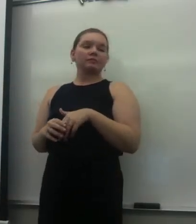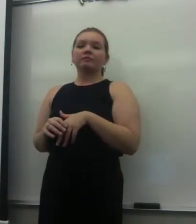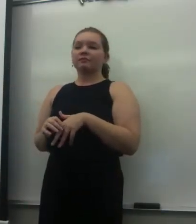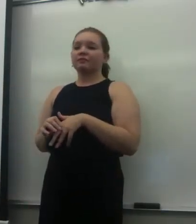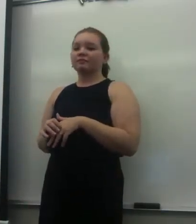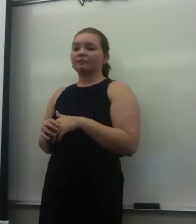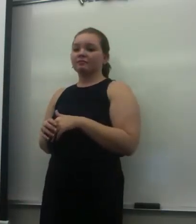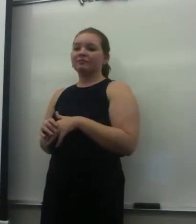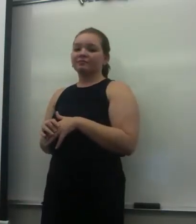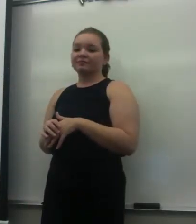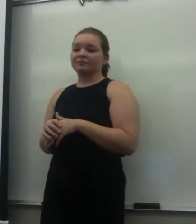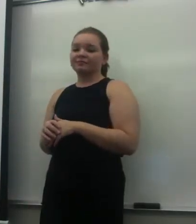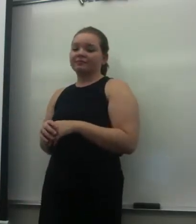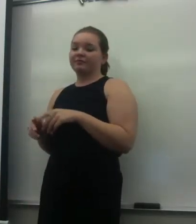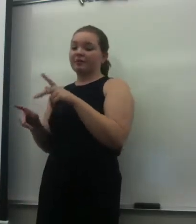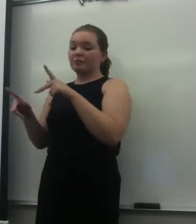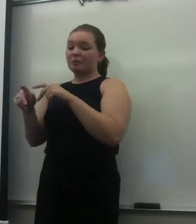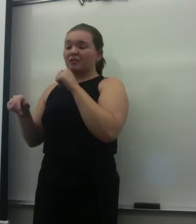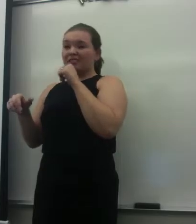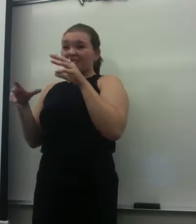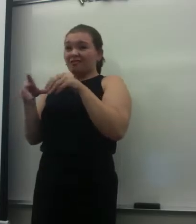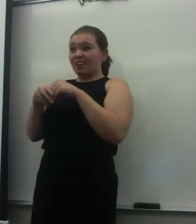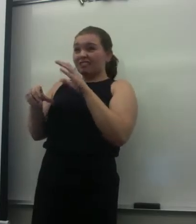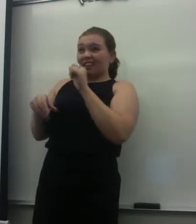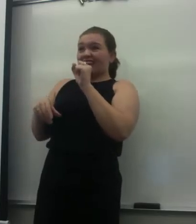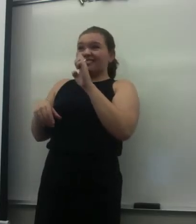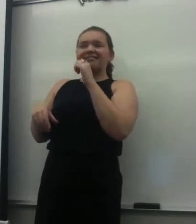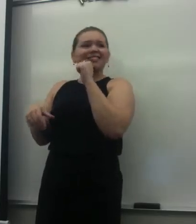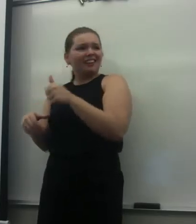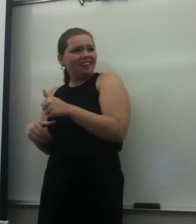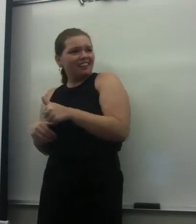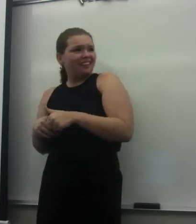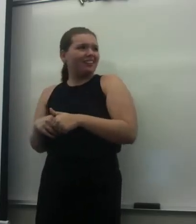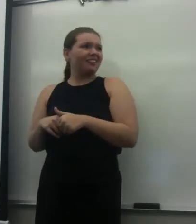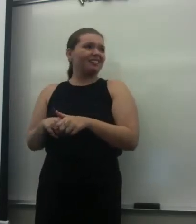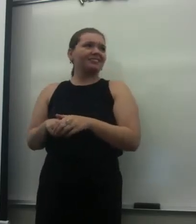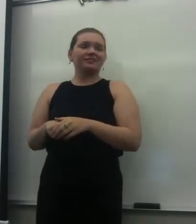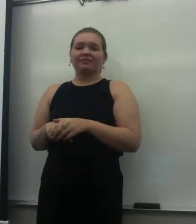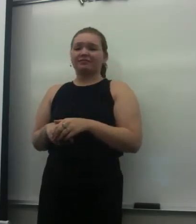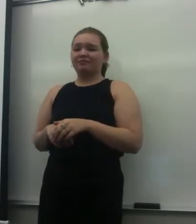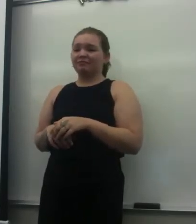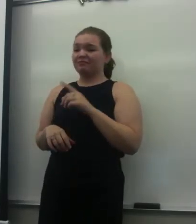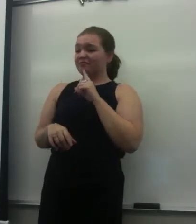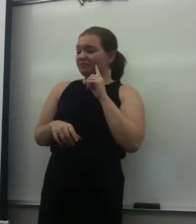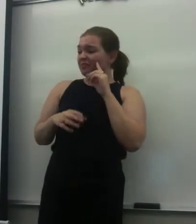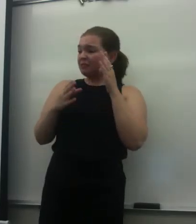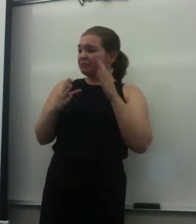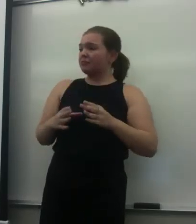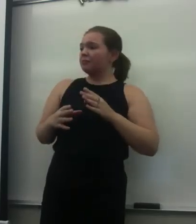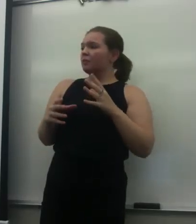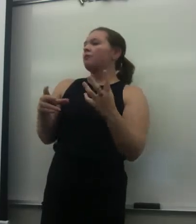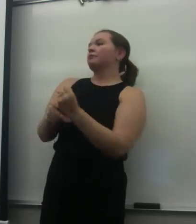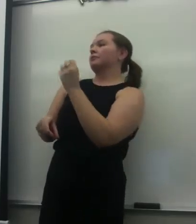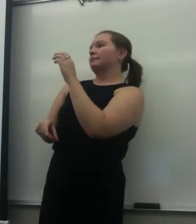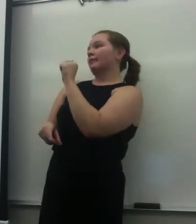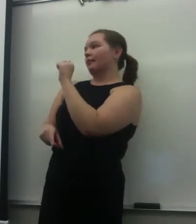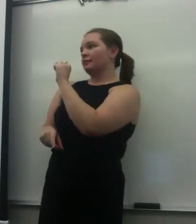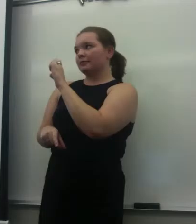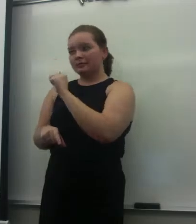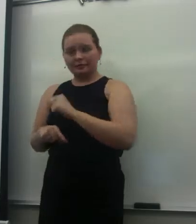case. And a few deaf people have won their cases because of that, and now those interpreters are